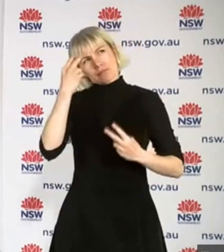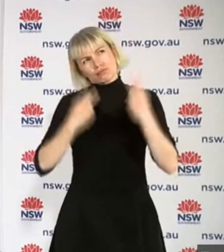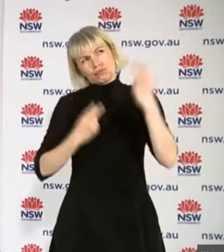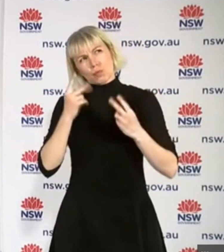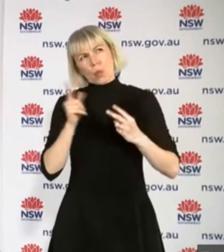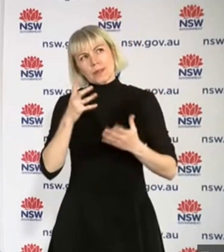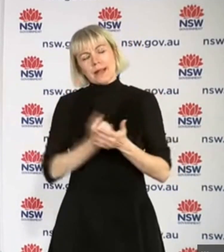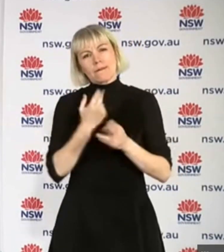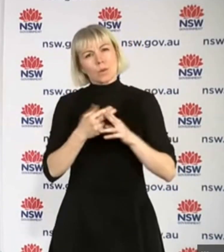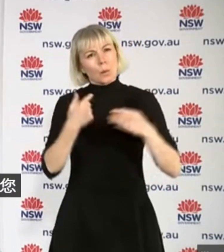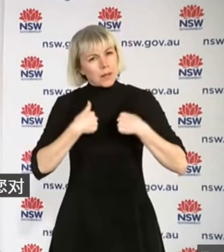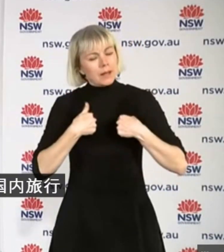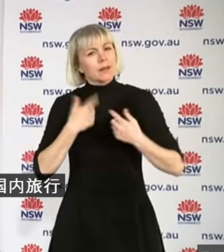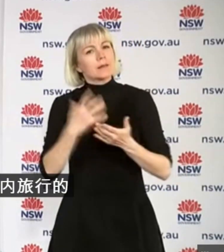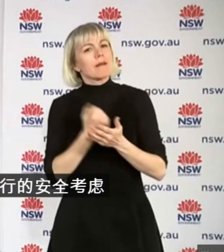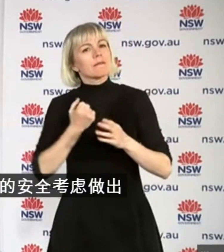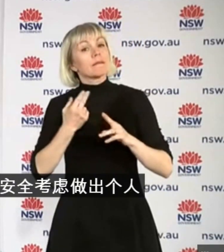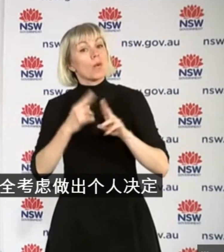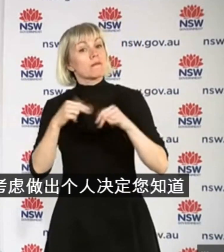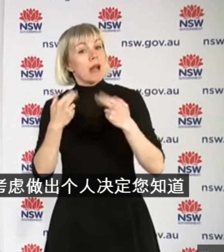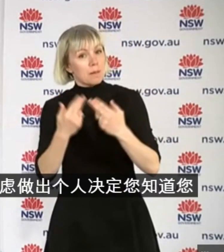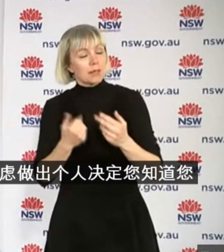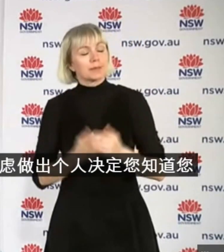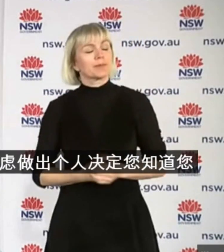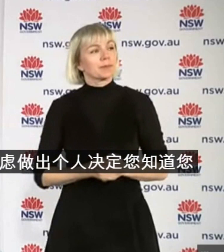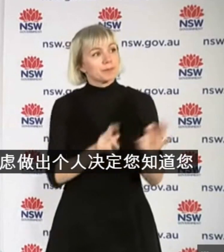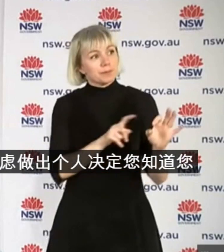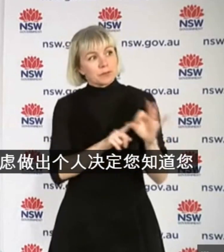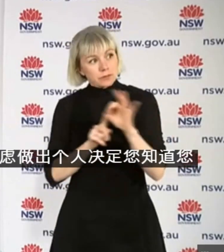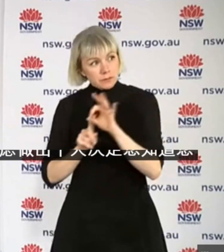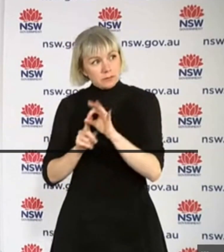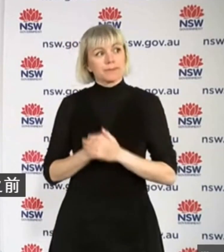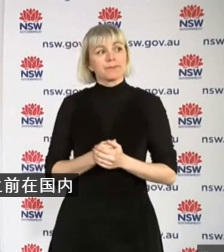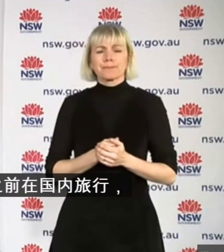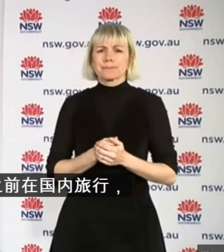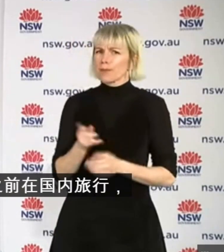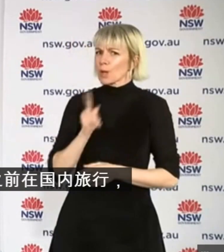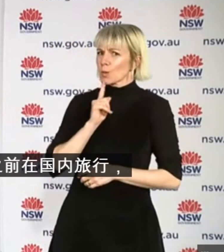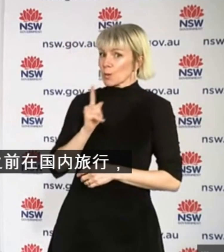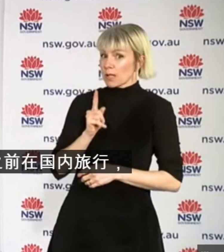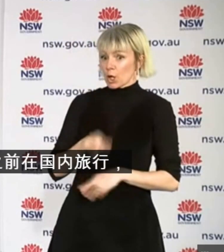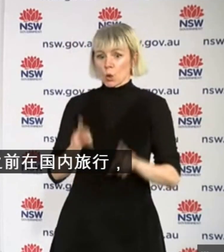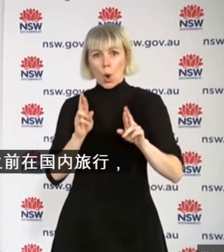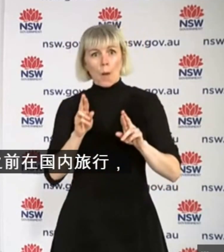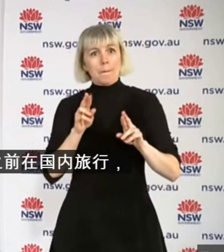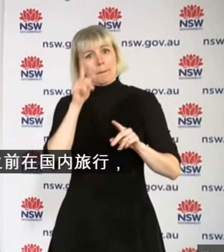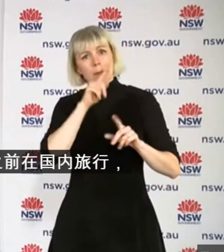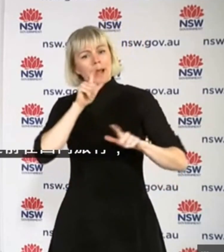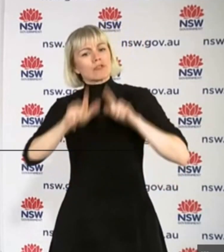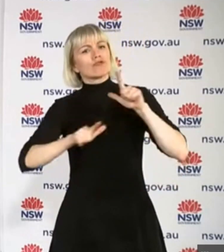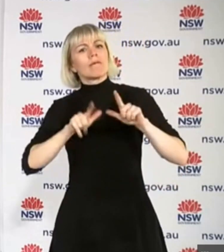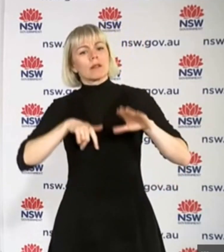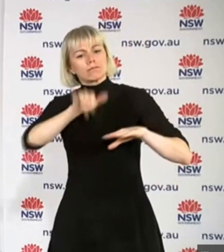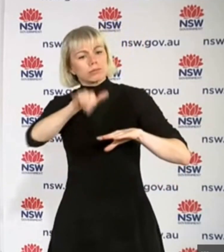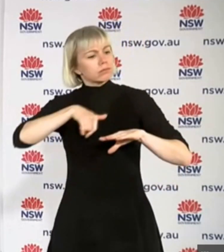Premier, just on domestic borders, just on domestic travel, you said you'd hope that people could be able to travel domestically before internationally even, but is there any